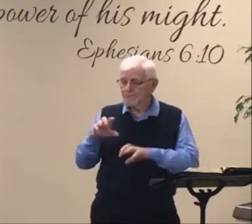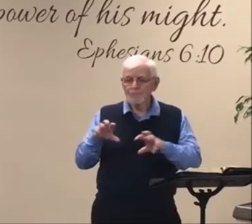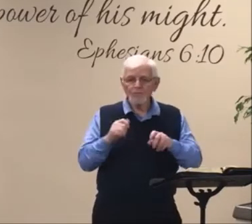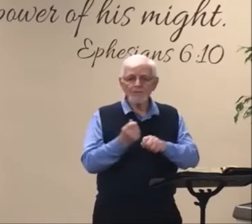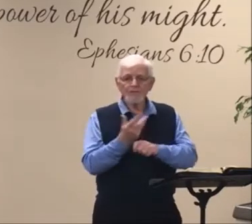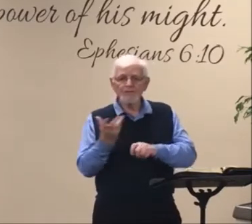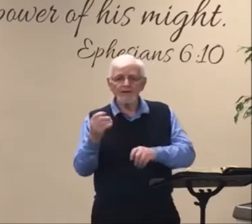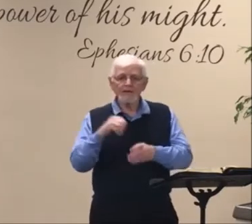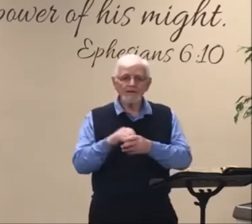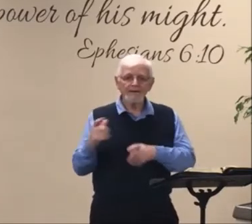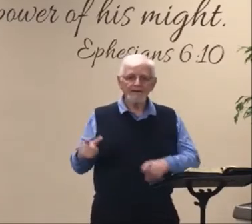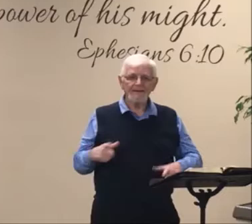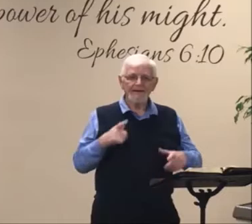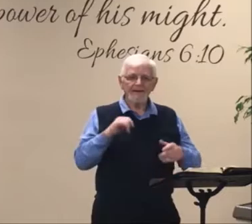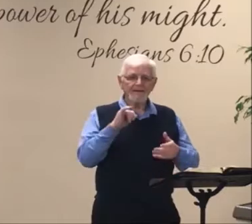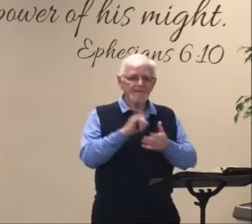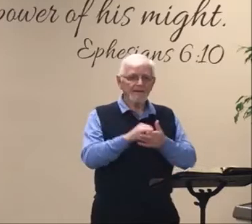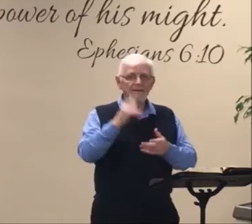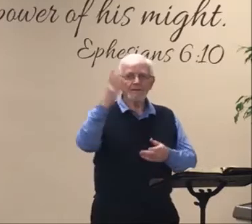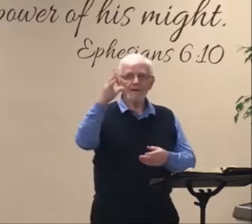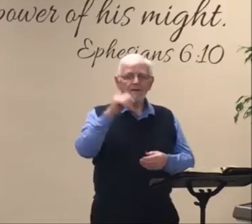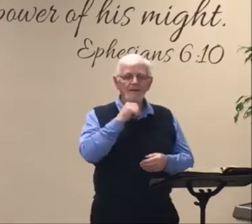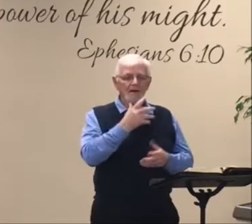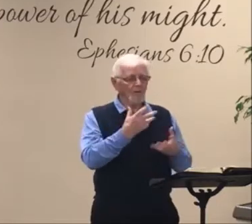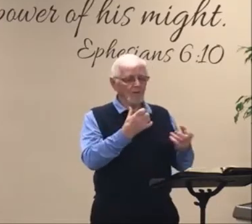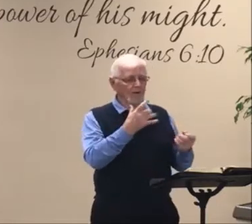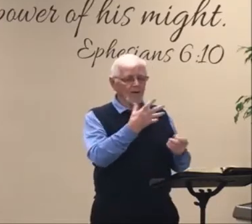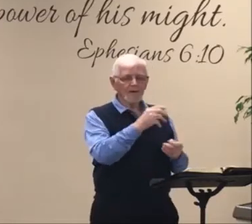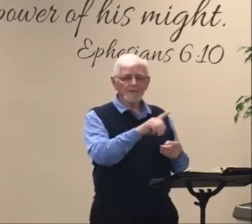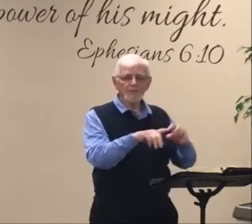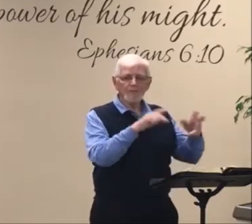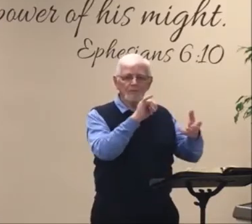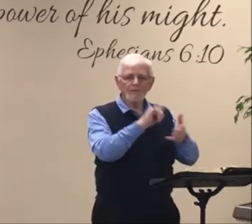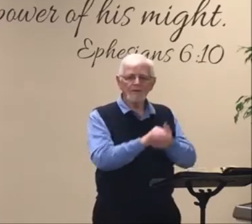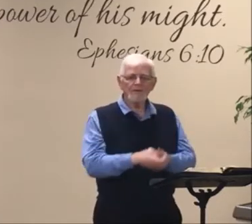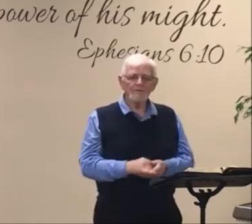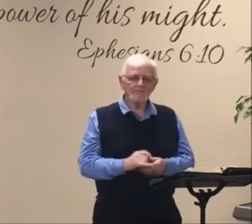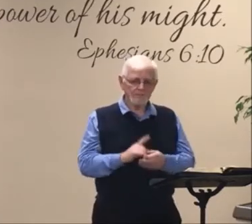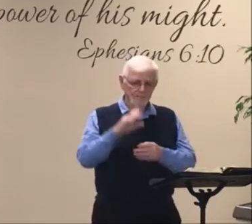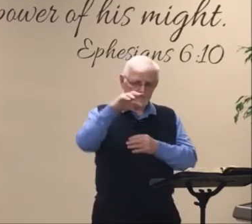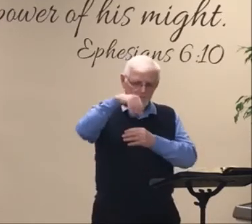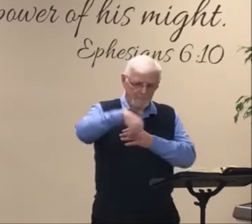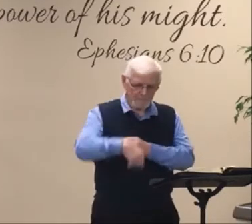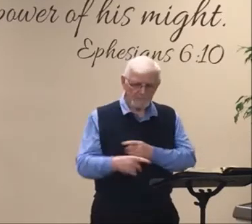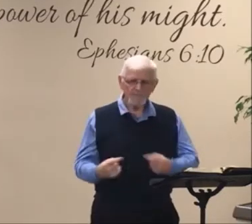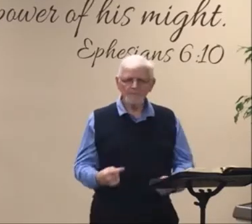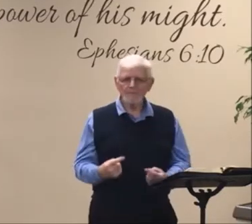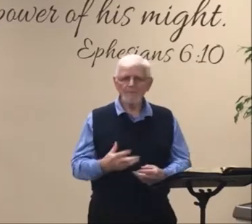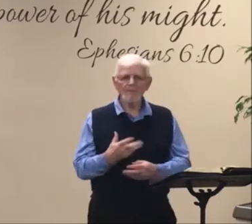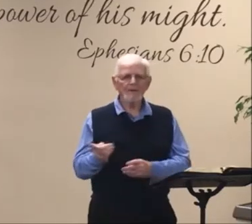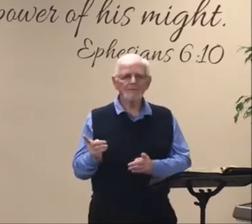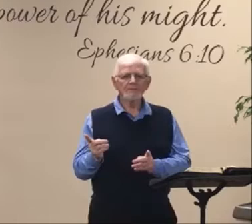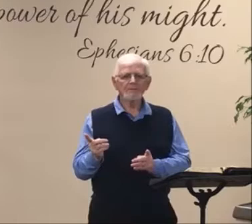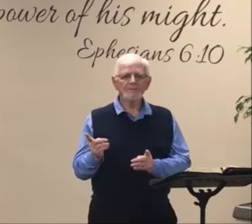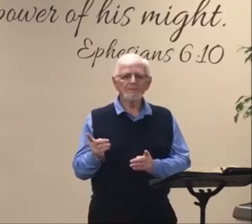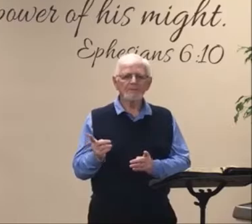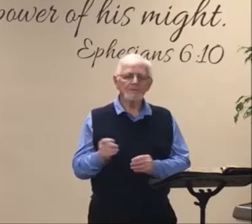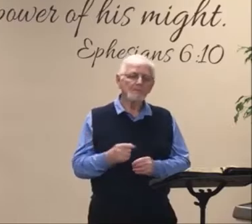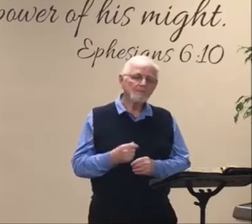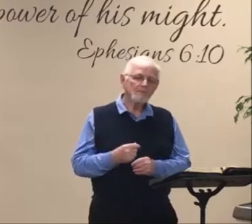I don't think the Lord wanted me to do, not trying to just dive off into the deep pits of sin or anything like that, but just